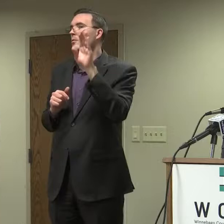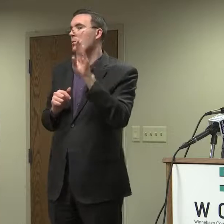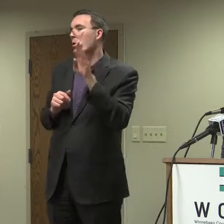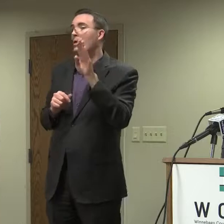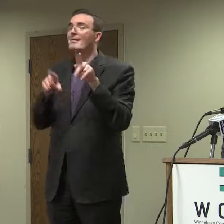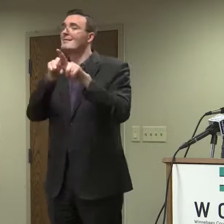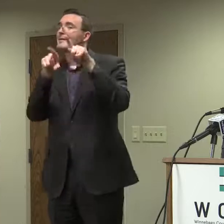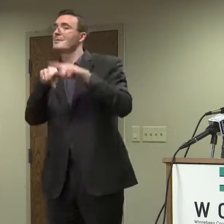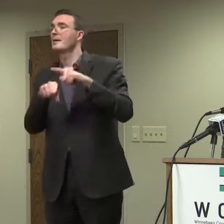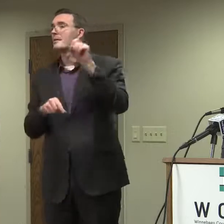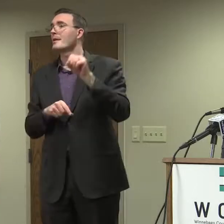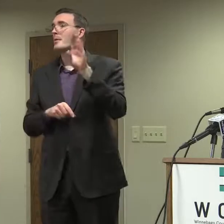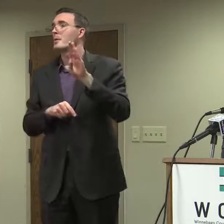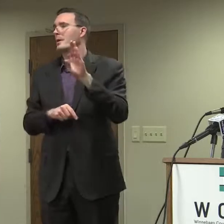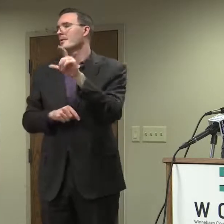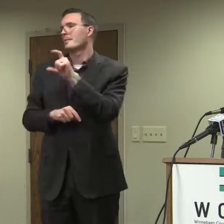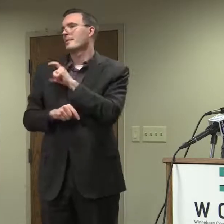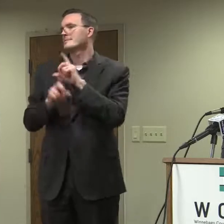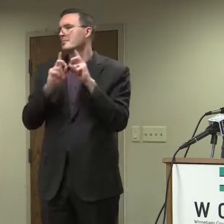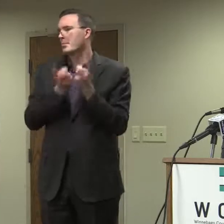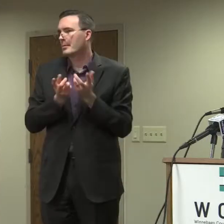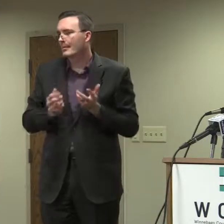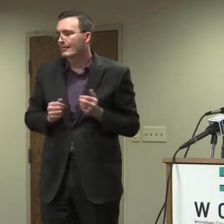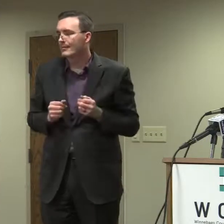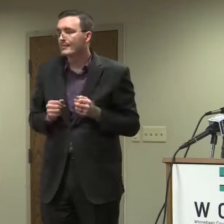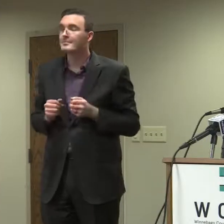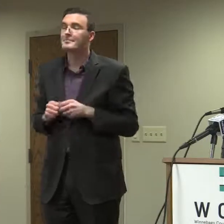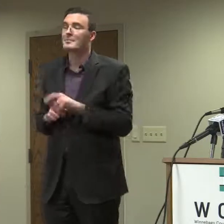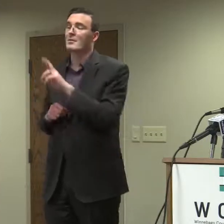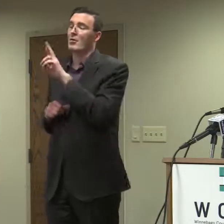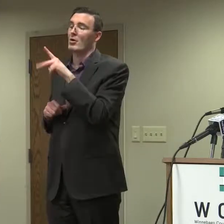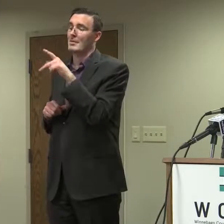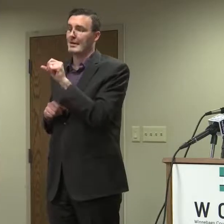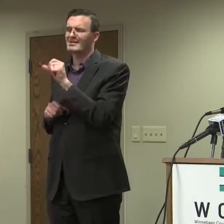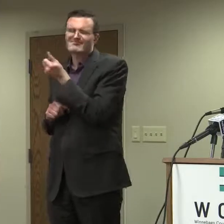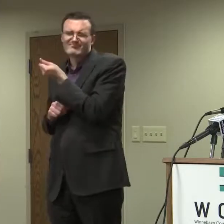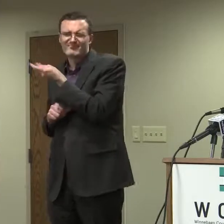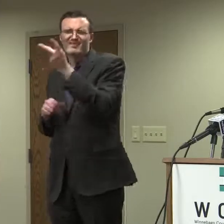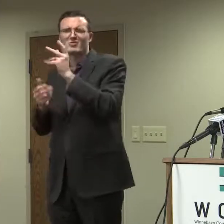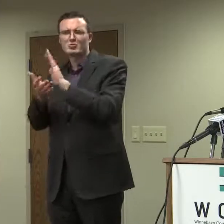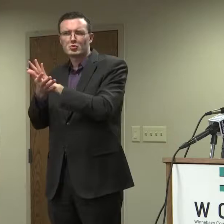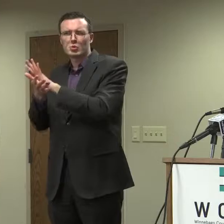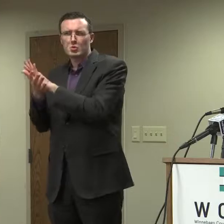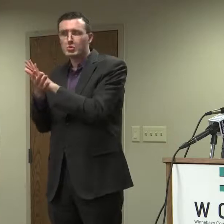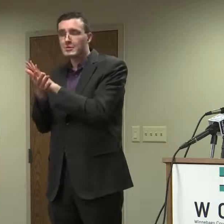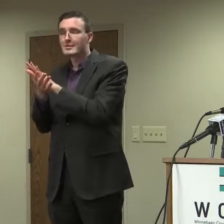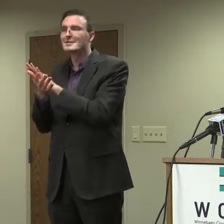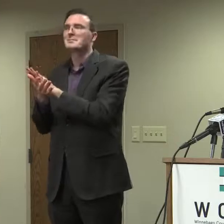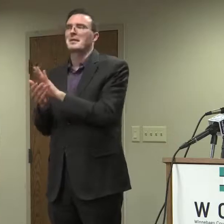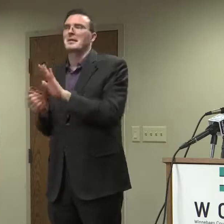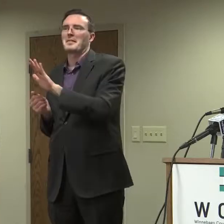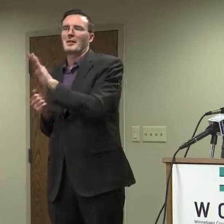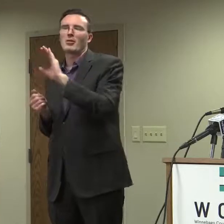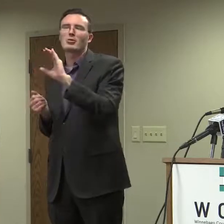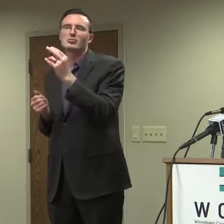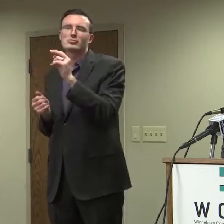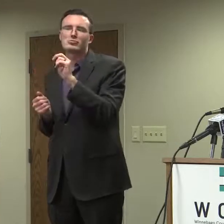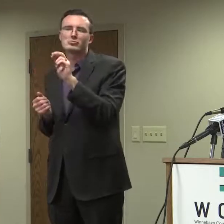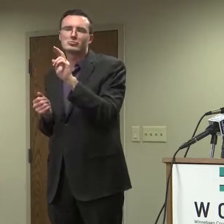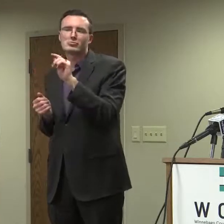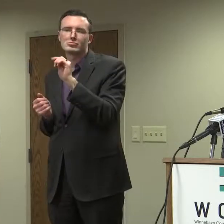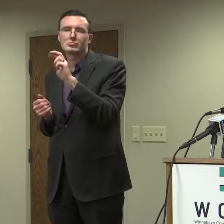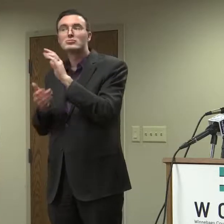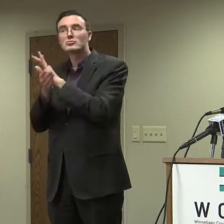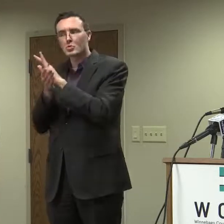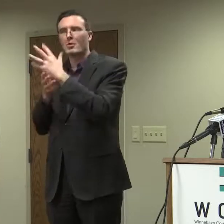them. We are doing RPS, several of their school systems this week, and they pulled in their charter schools as well, so that we're able to